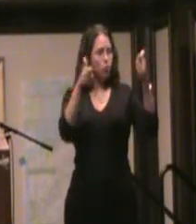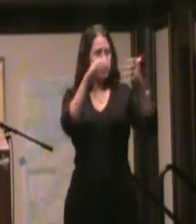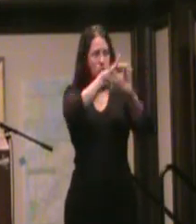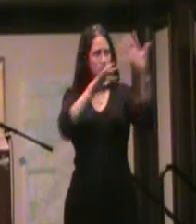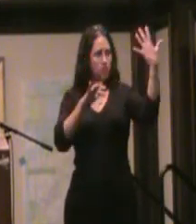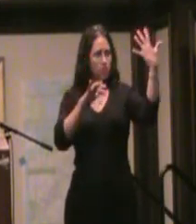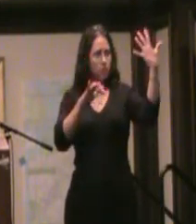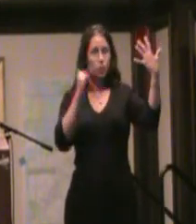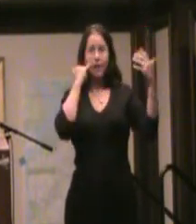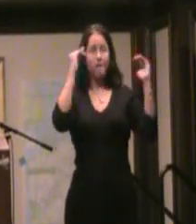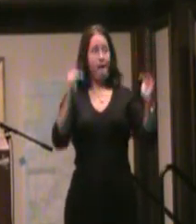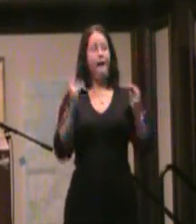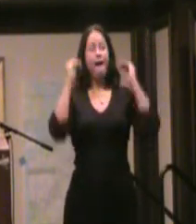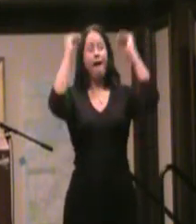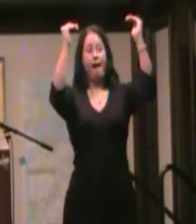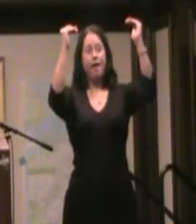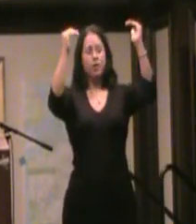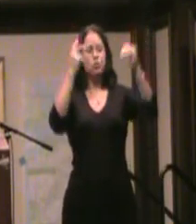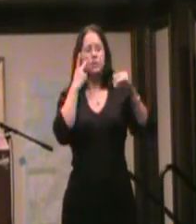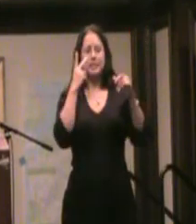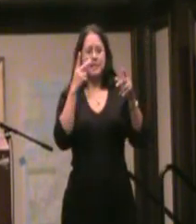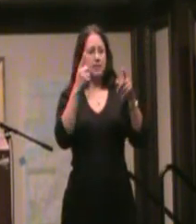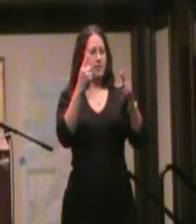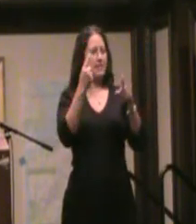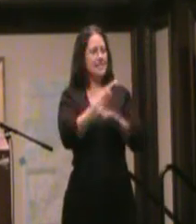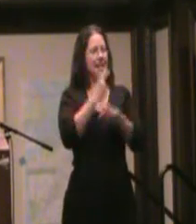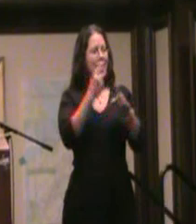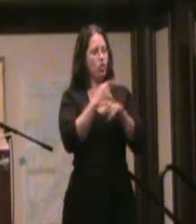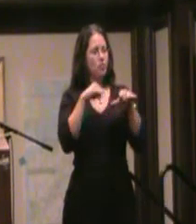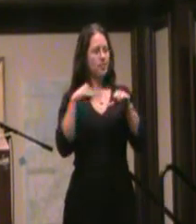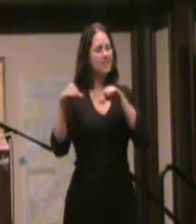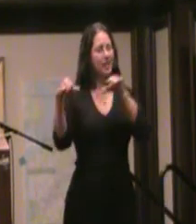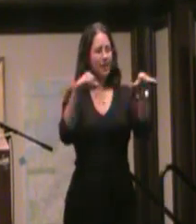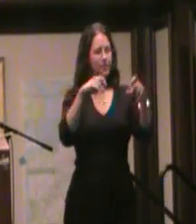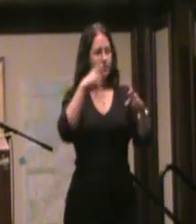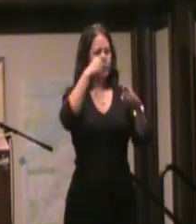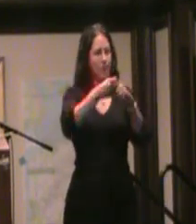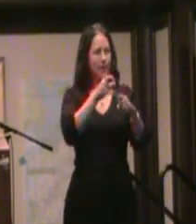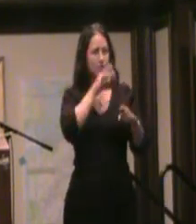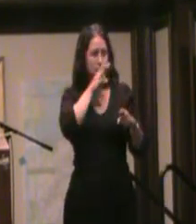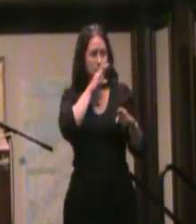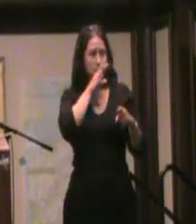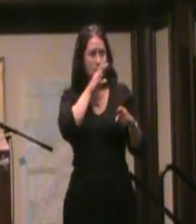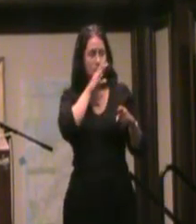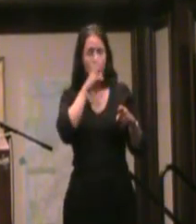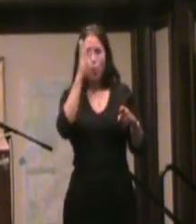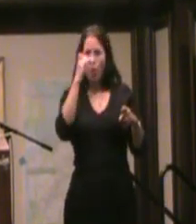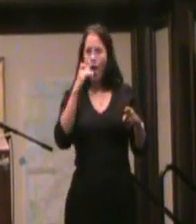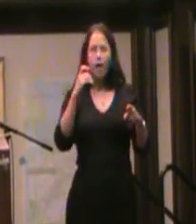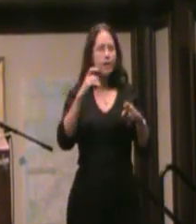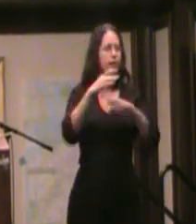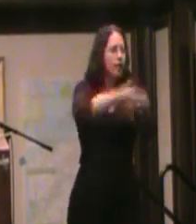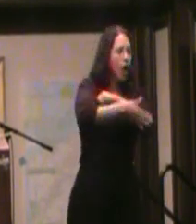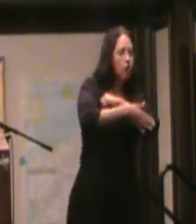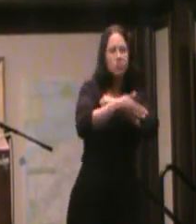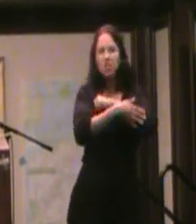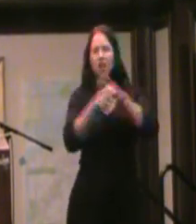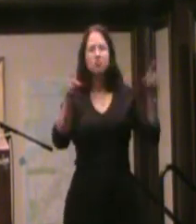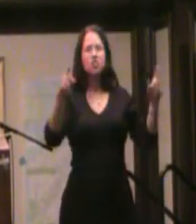register, people will use standard Spanish. It communicates across from one area to